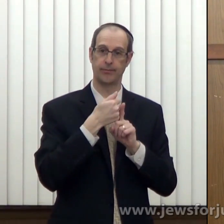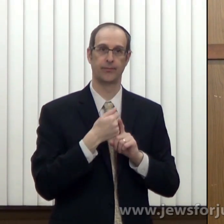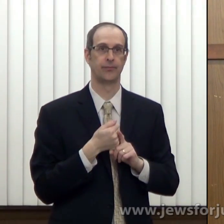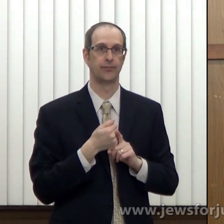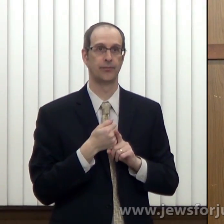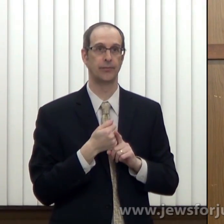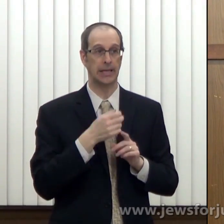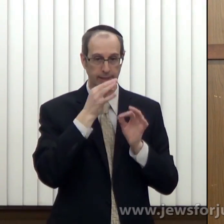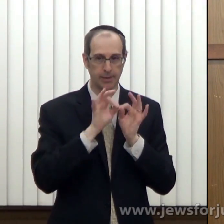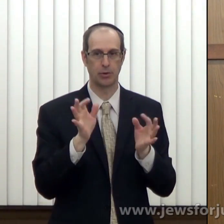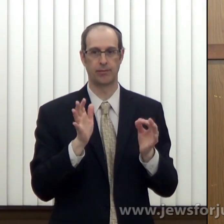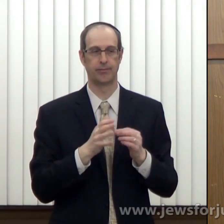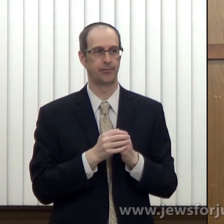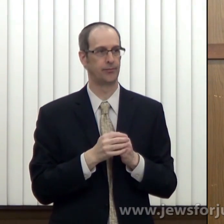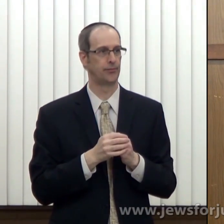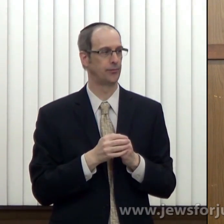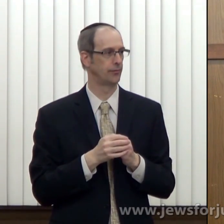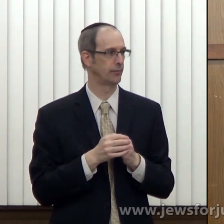Pretty simple.